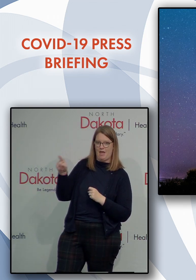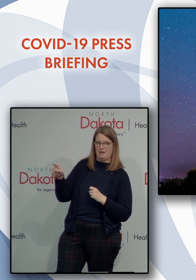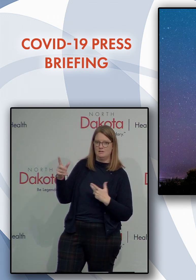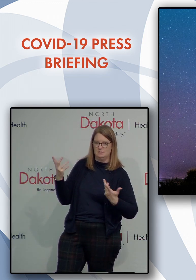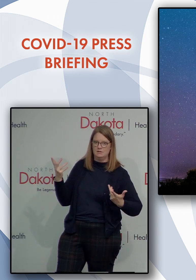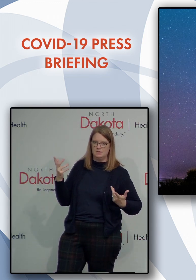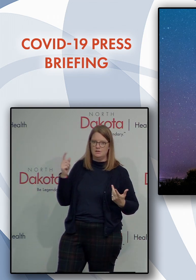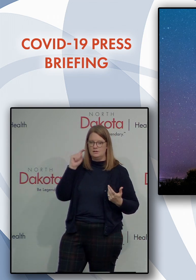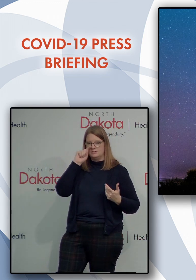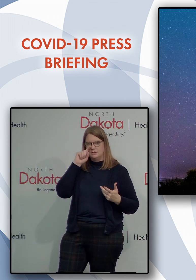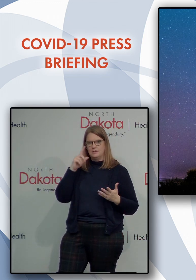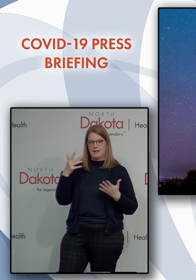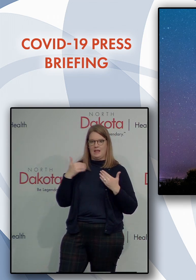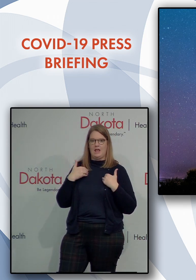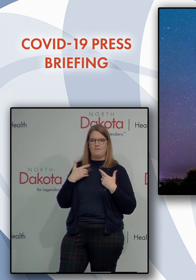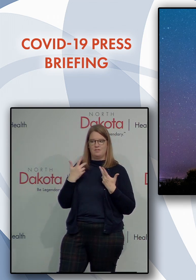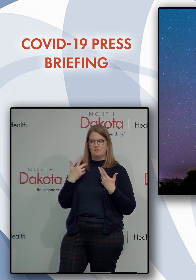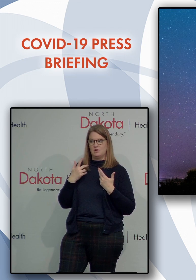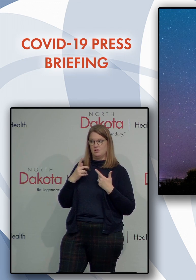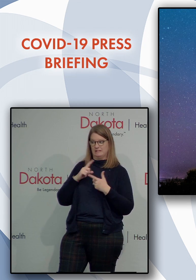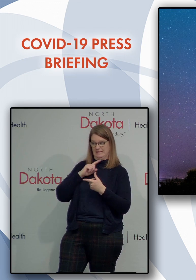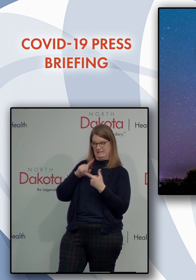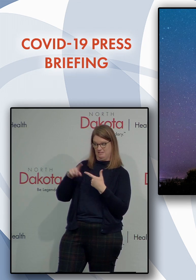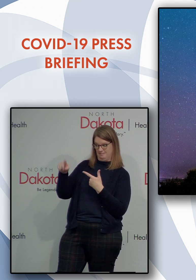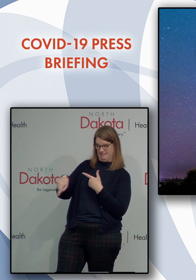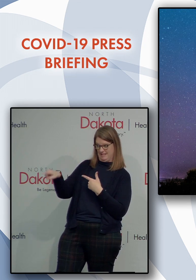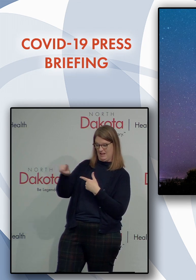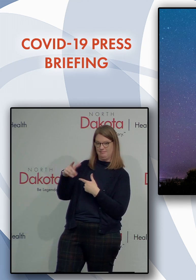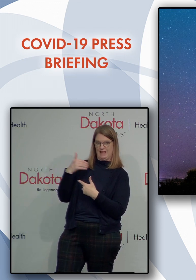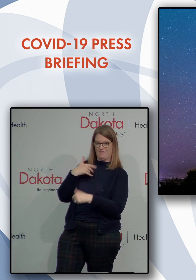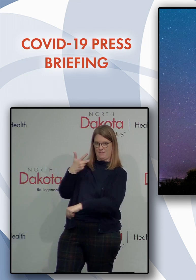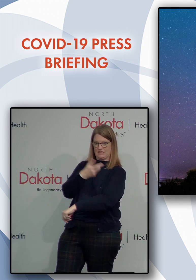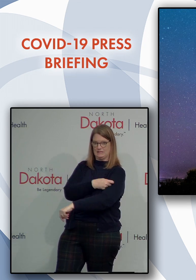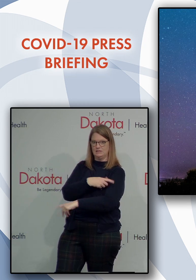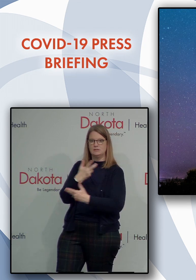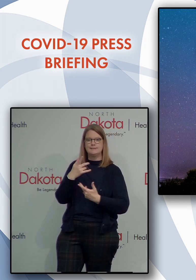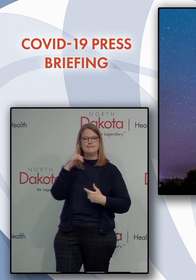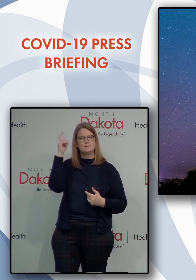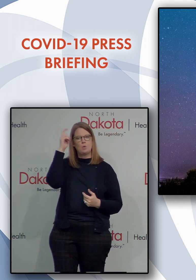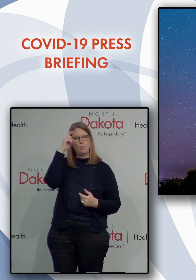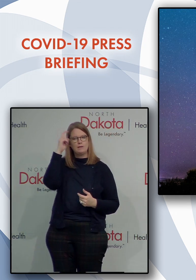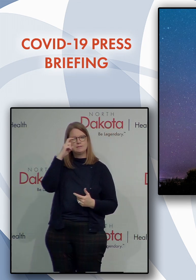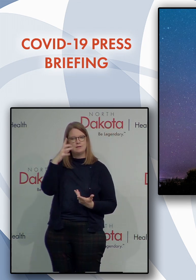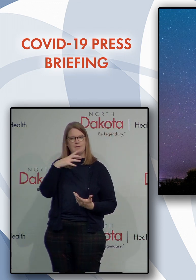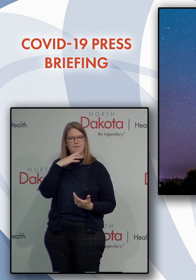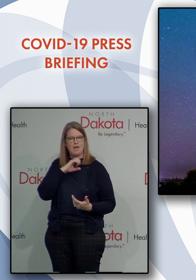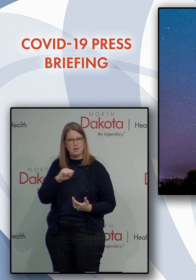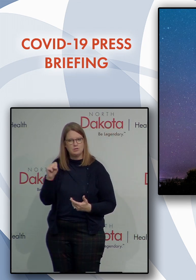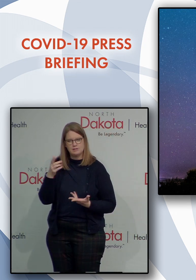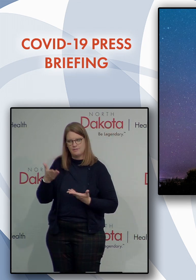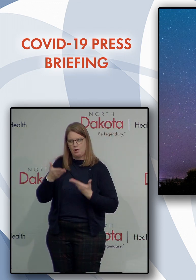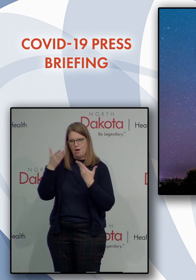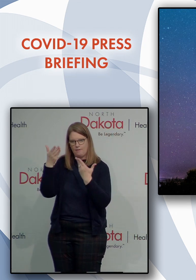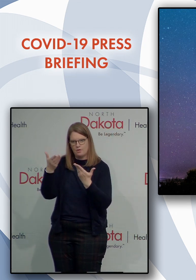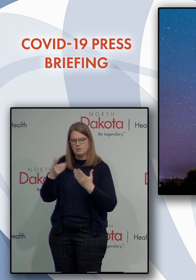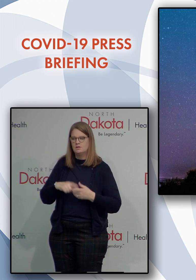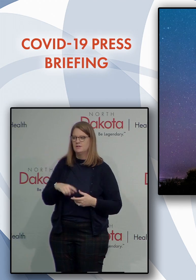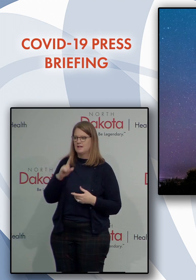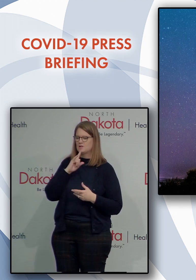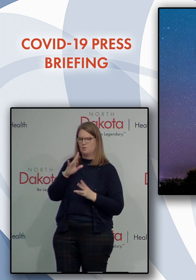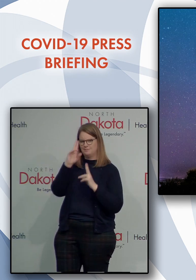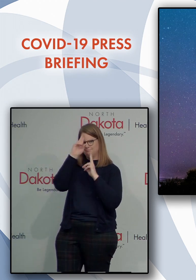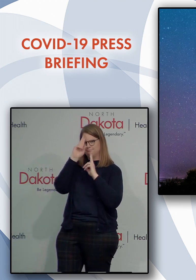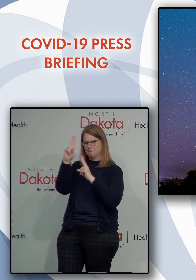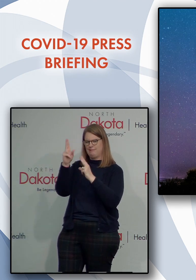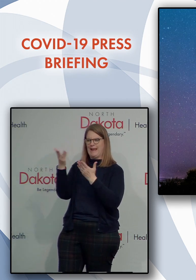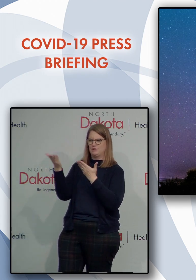until they can receive that life-saving vaccine. So again, the wisdom of elders have to offer, and just let's serve them out of gratitude